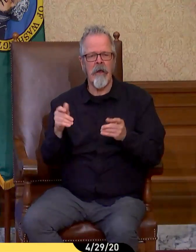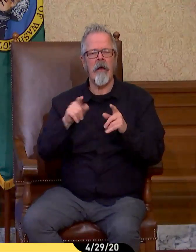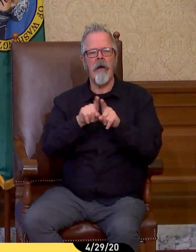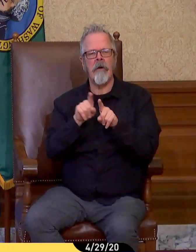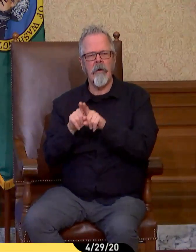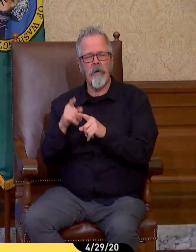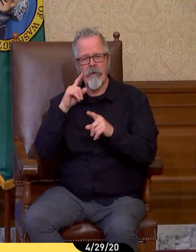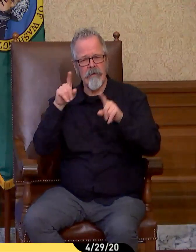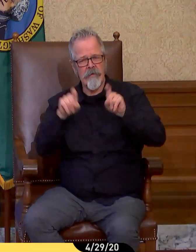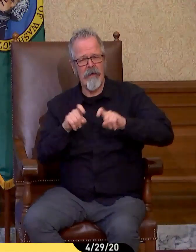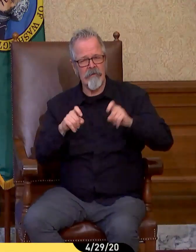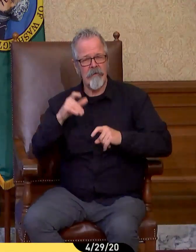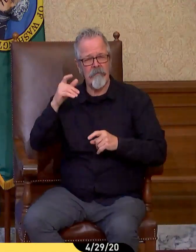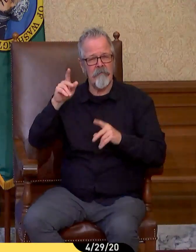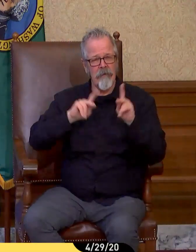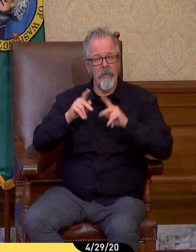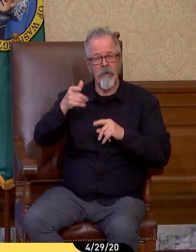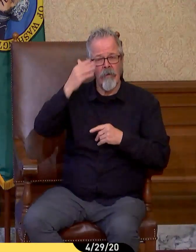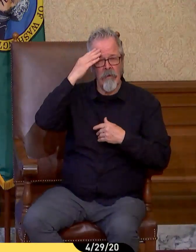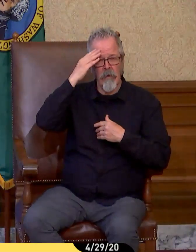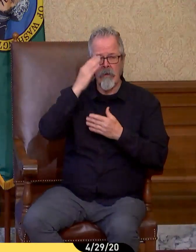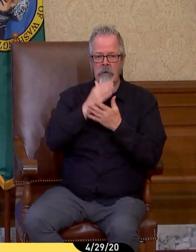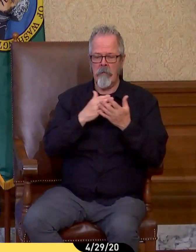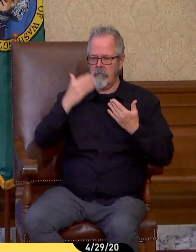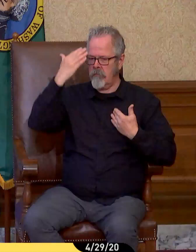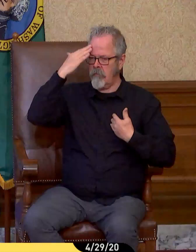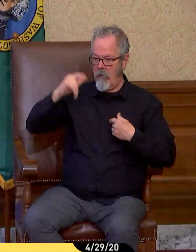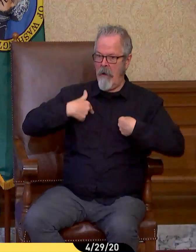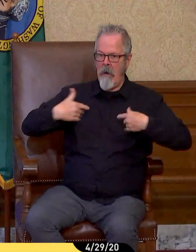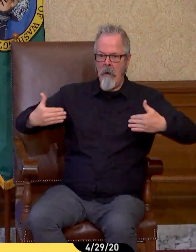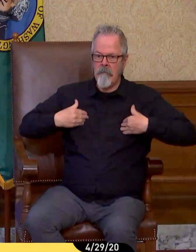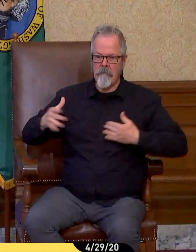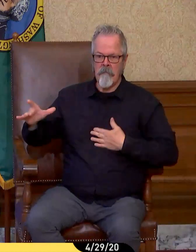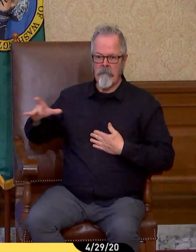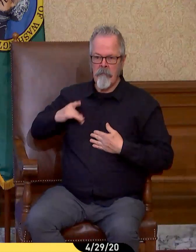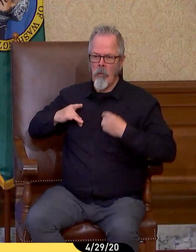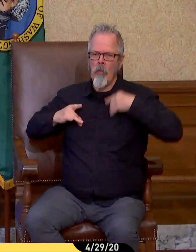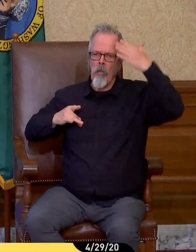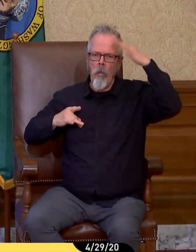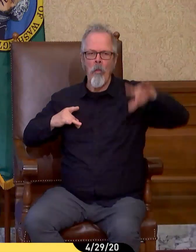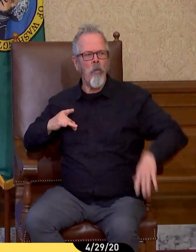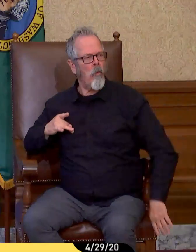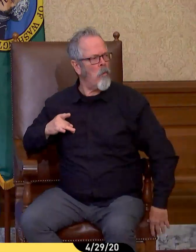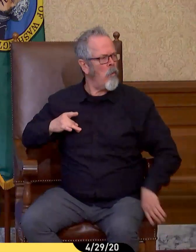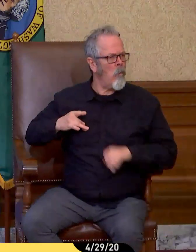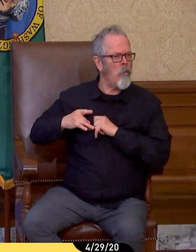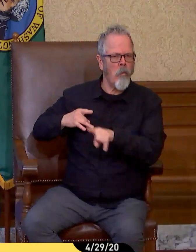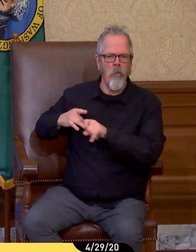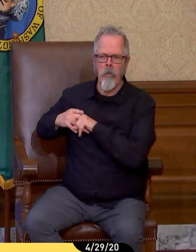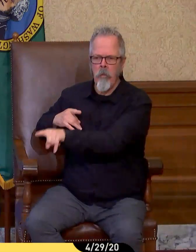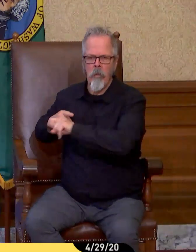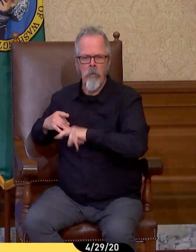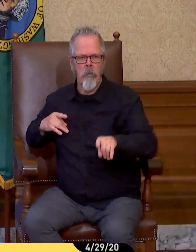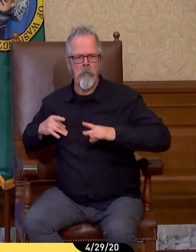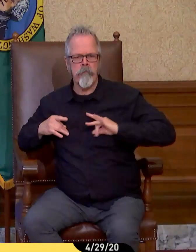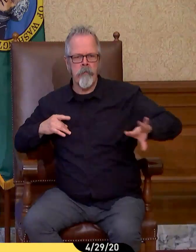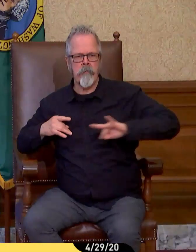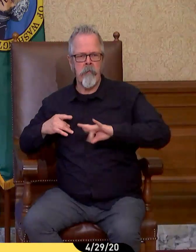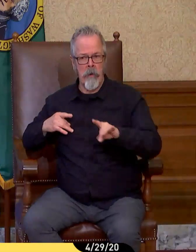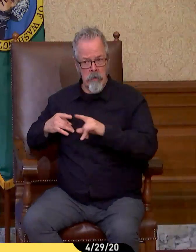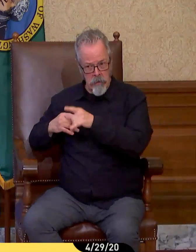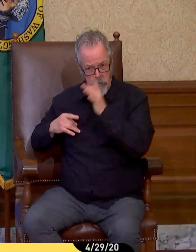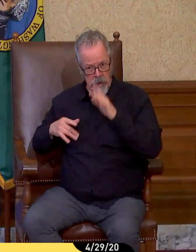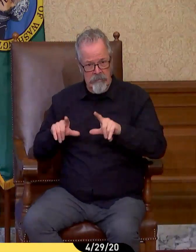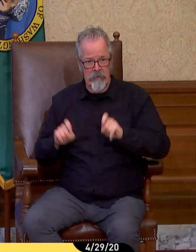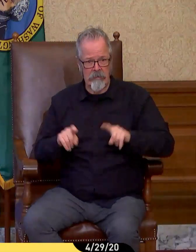going back to work? Yes, your first question is, we think a realistic goal during the next month or so is in